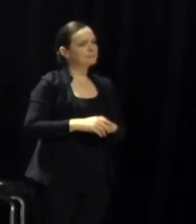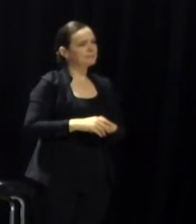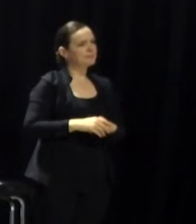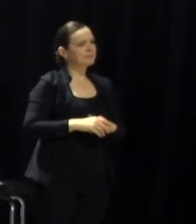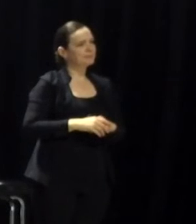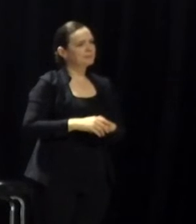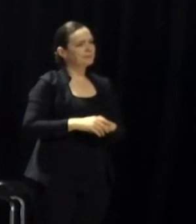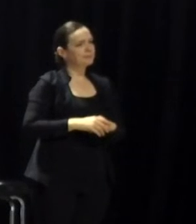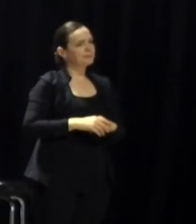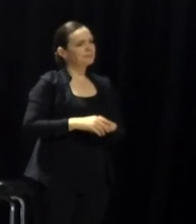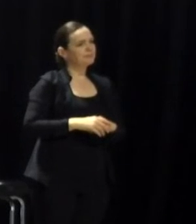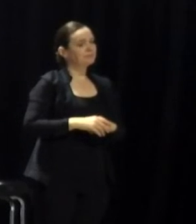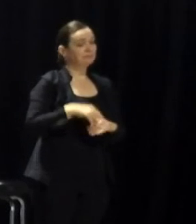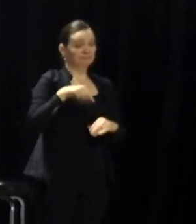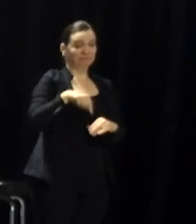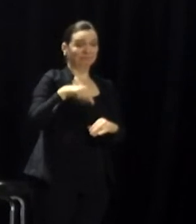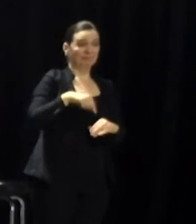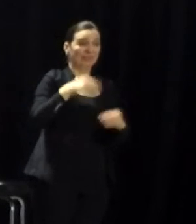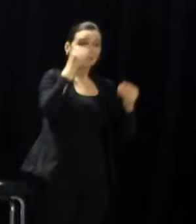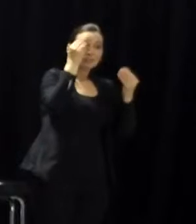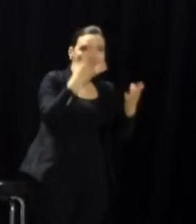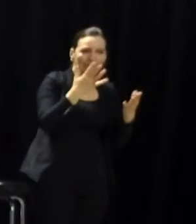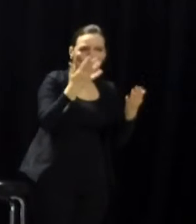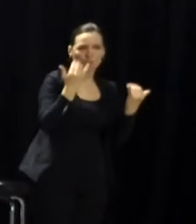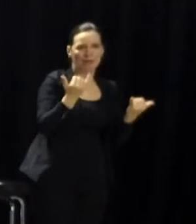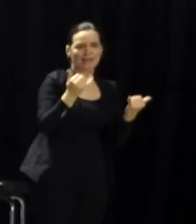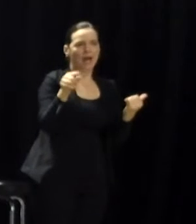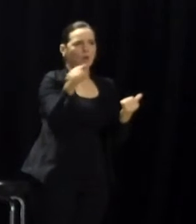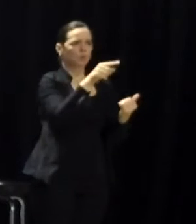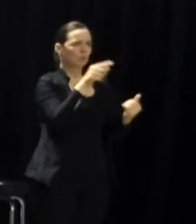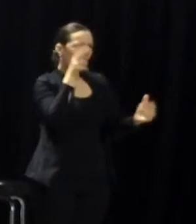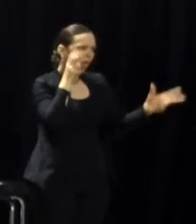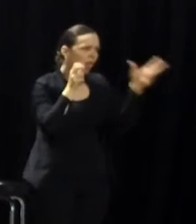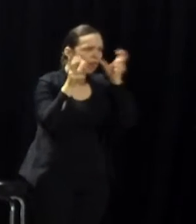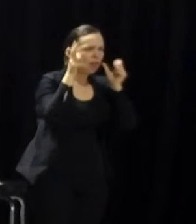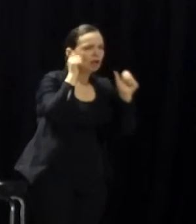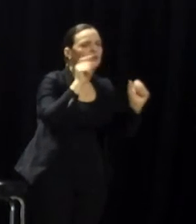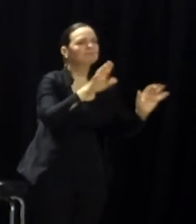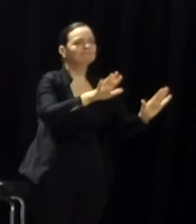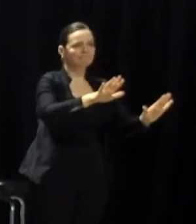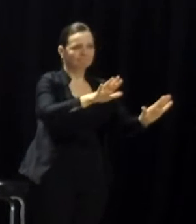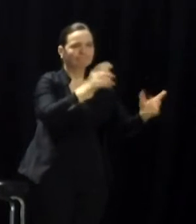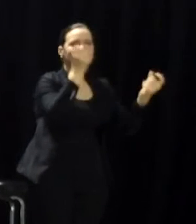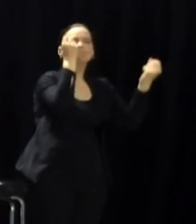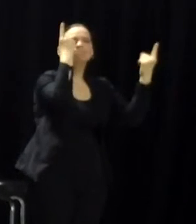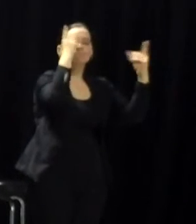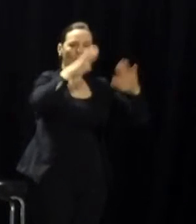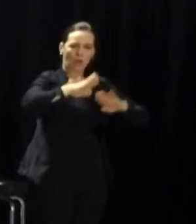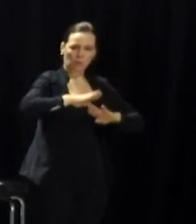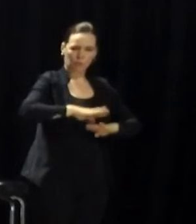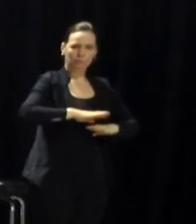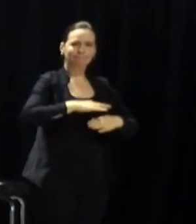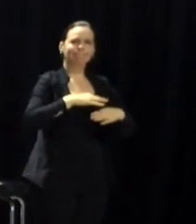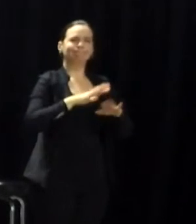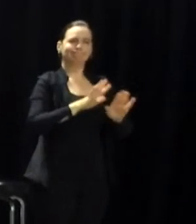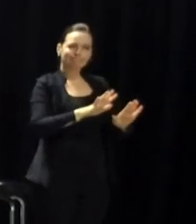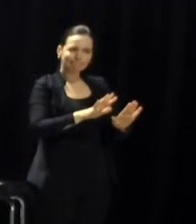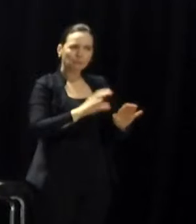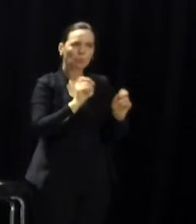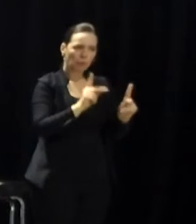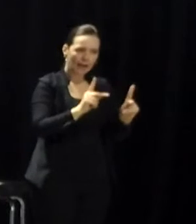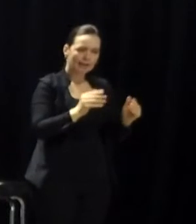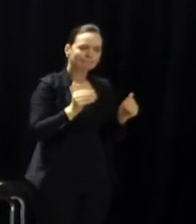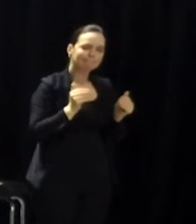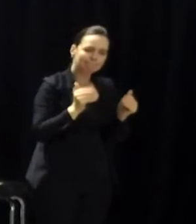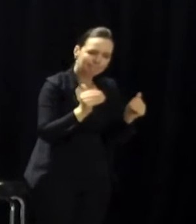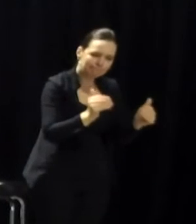everybody can take a breather now and just stay to your pod next 2, 3, 4 weeks,